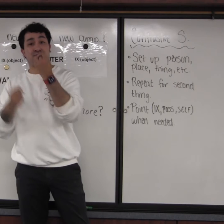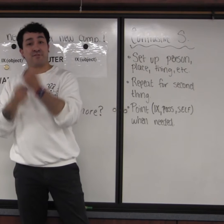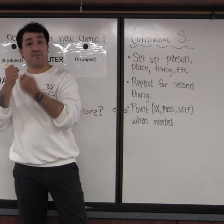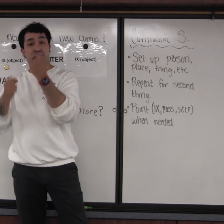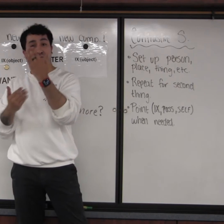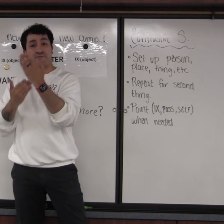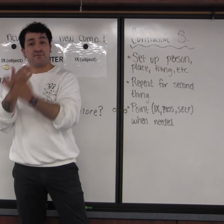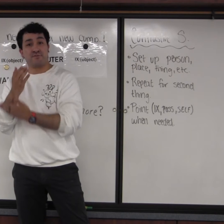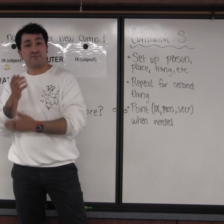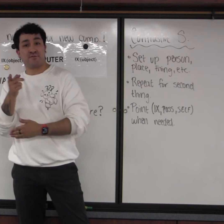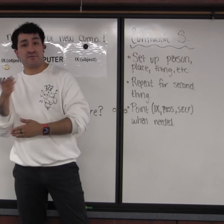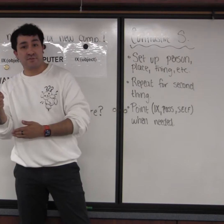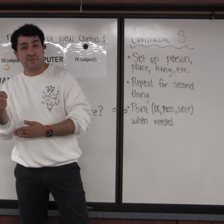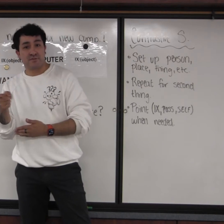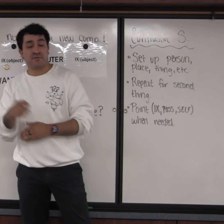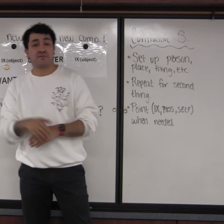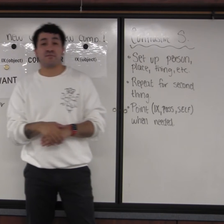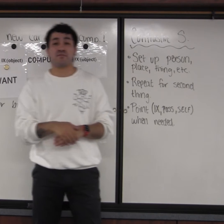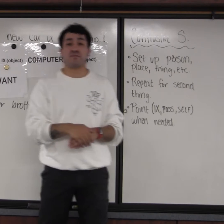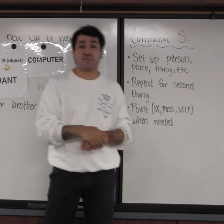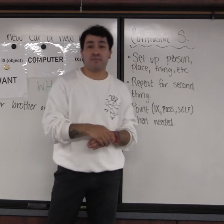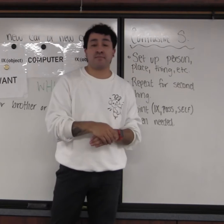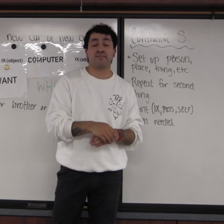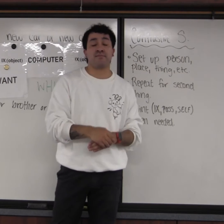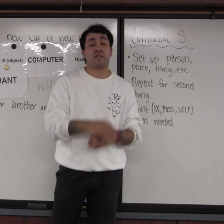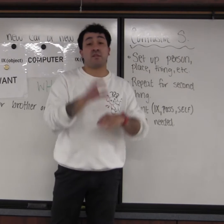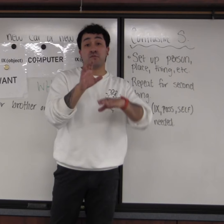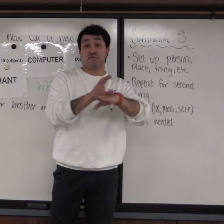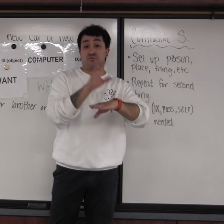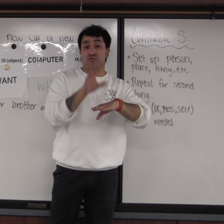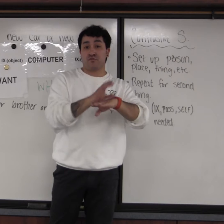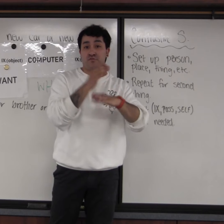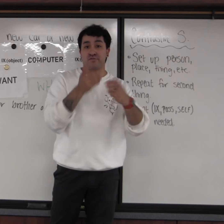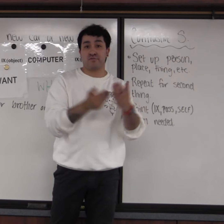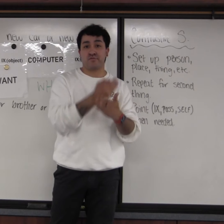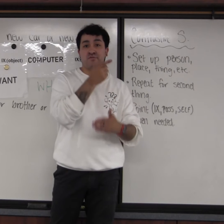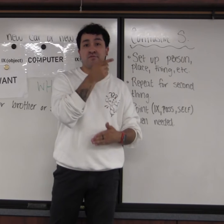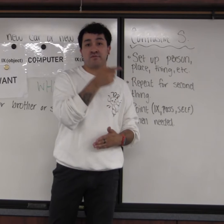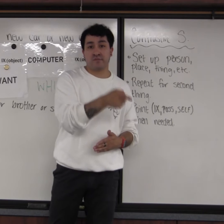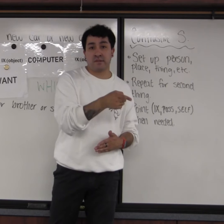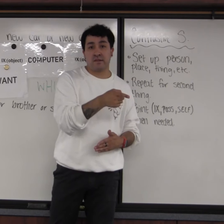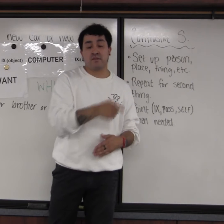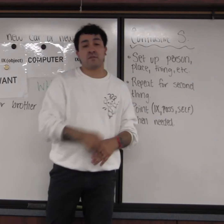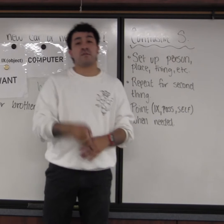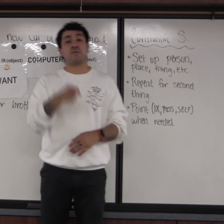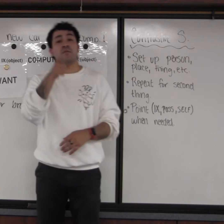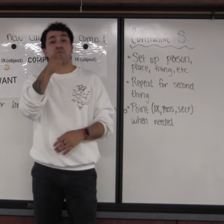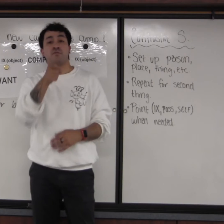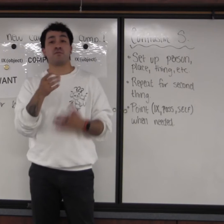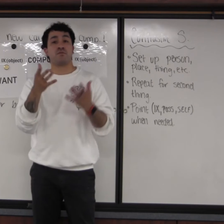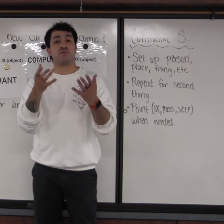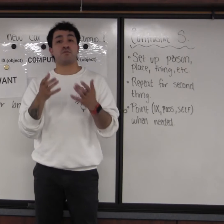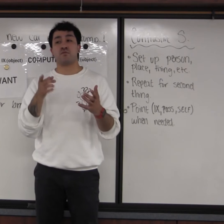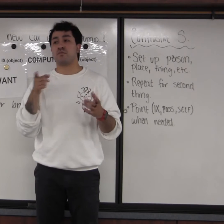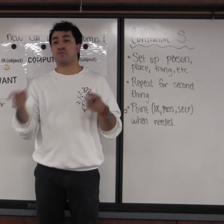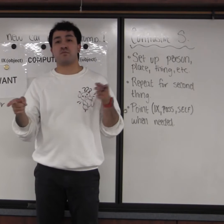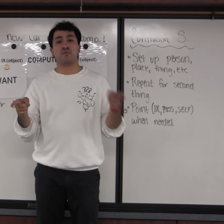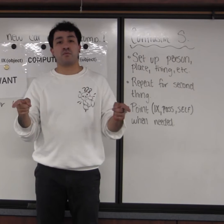to do that. So, car new over there, computer new over there. You